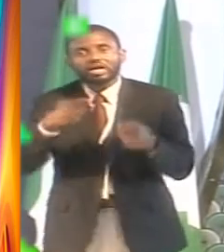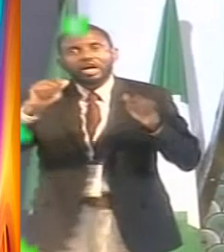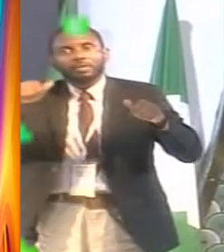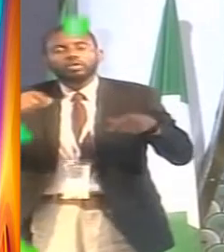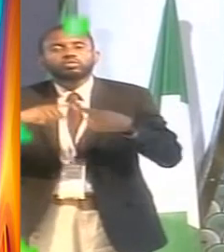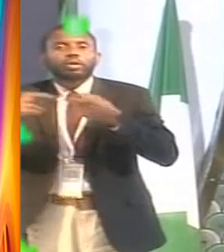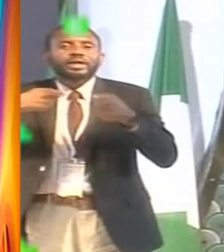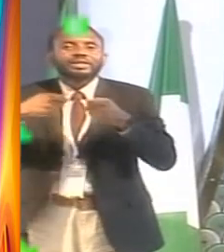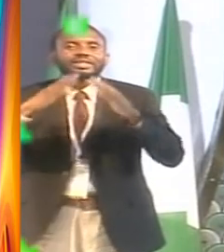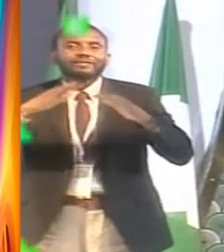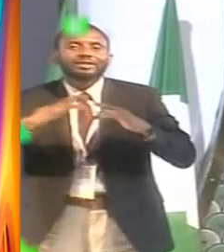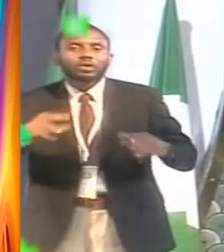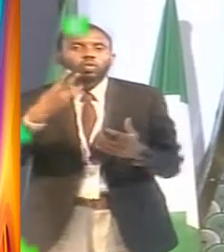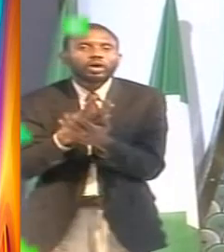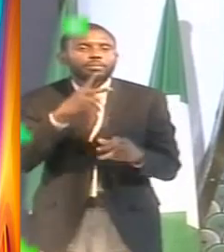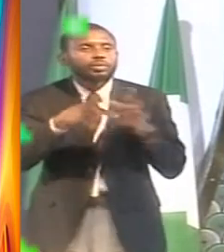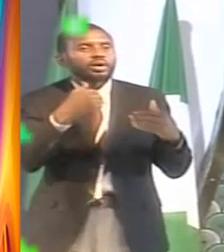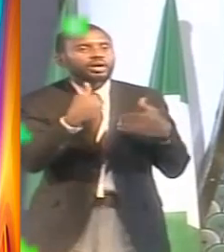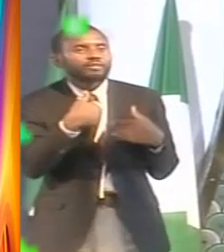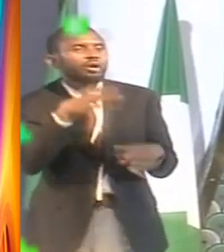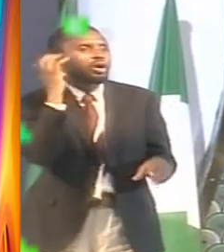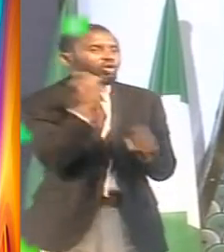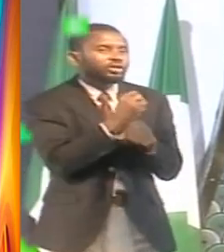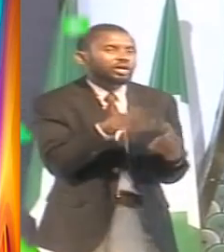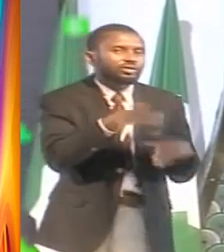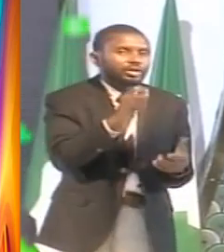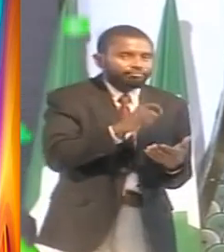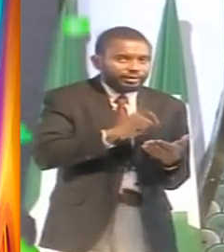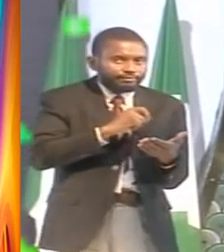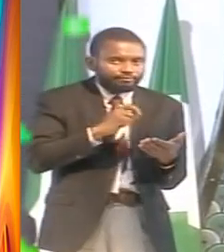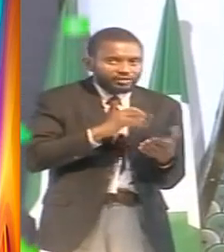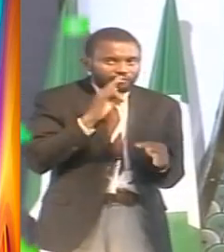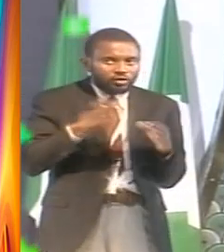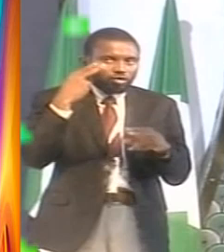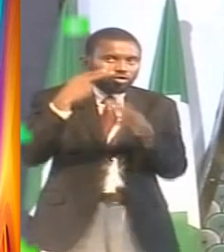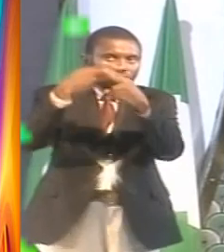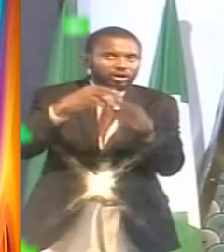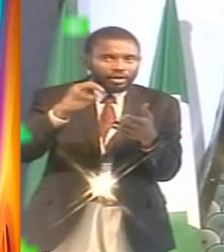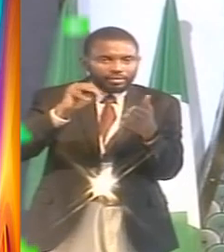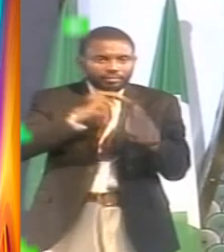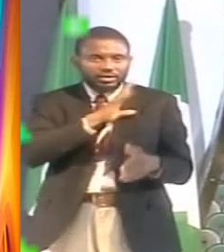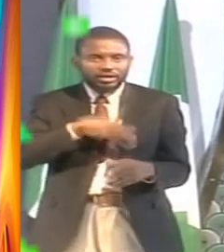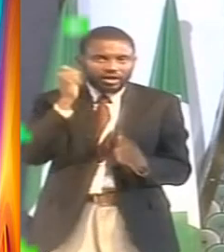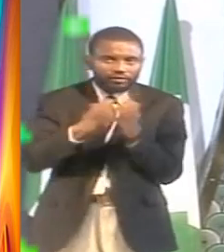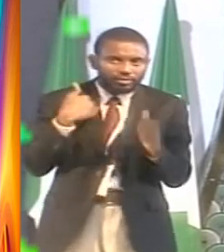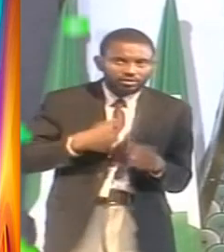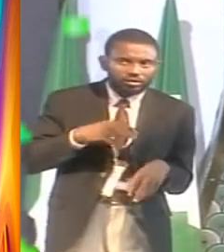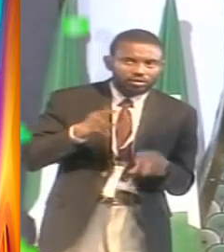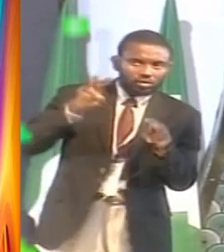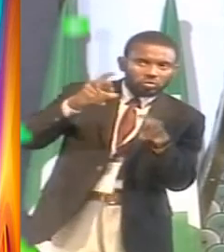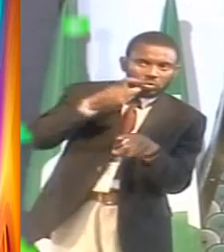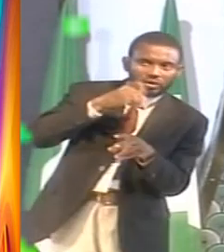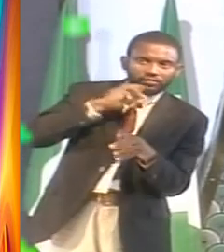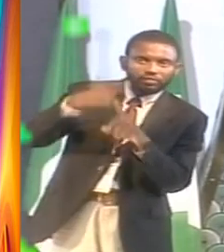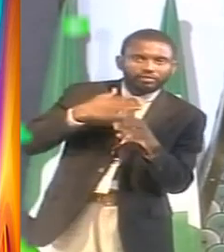well, people have gotten out their pens and their pencils. When you call out ministers, everybody is looking at who is from my village,